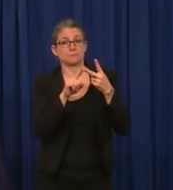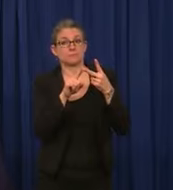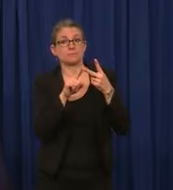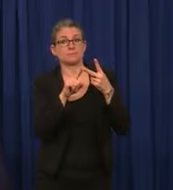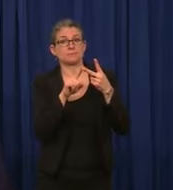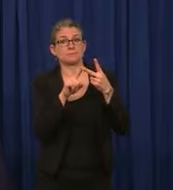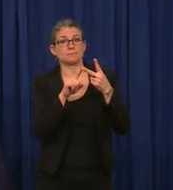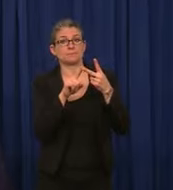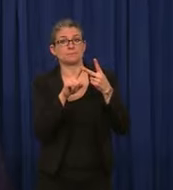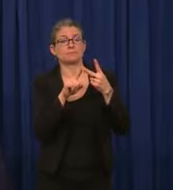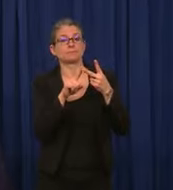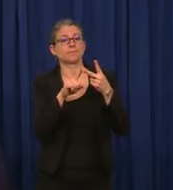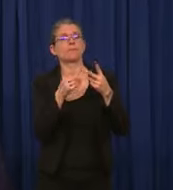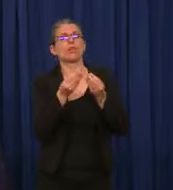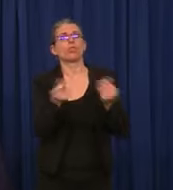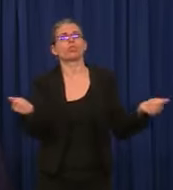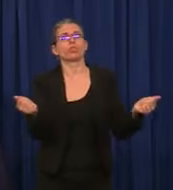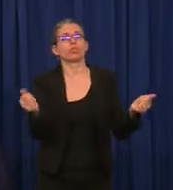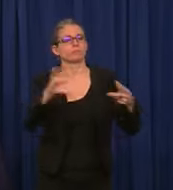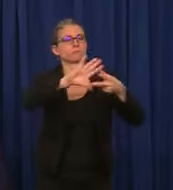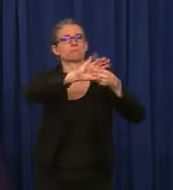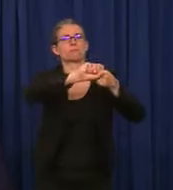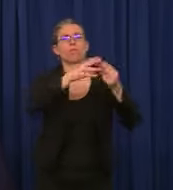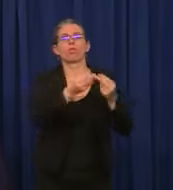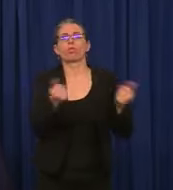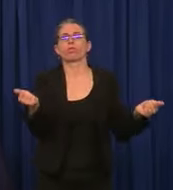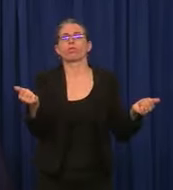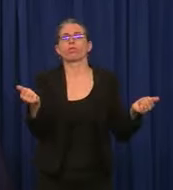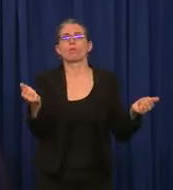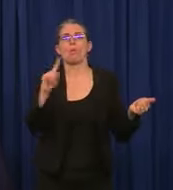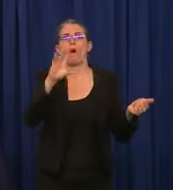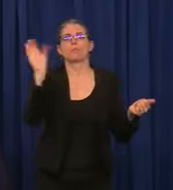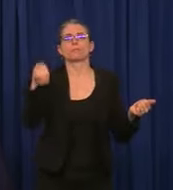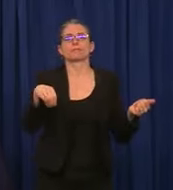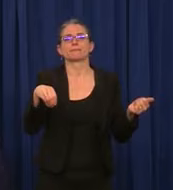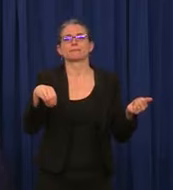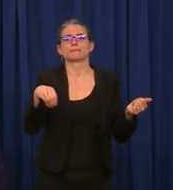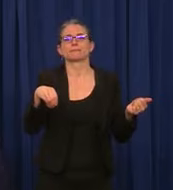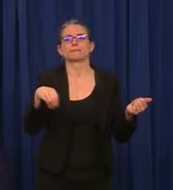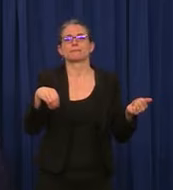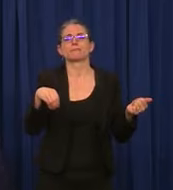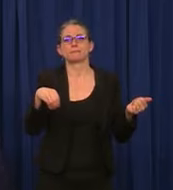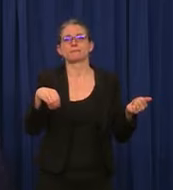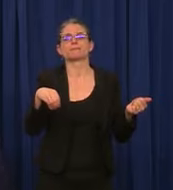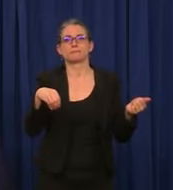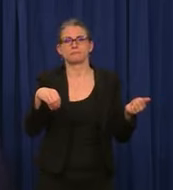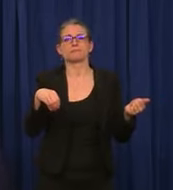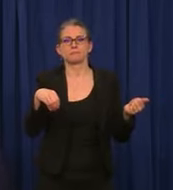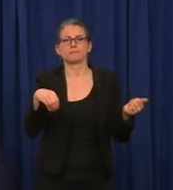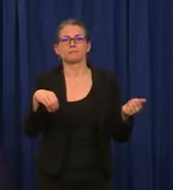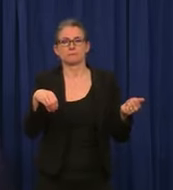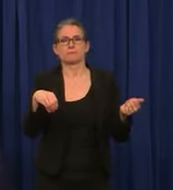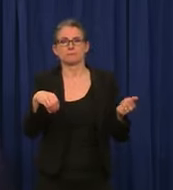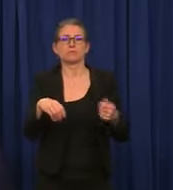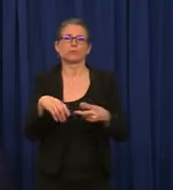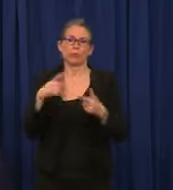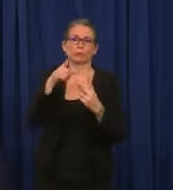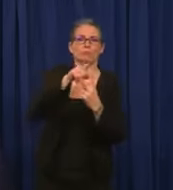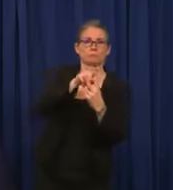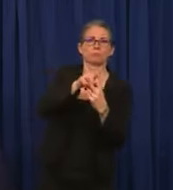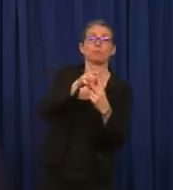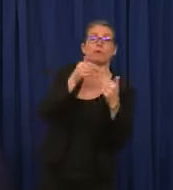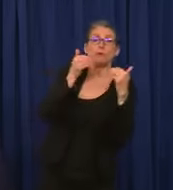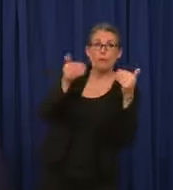symptoms. So one pathway relies on diagnostic or relies on follow-up testing. The other more